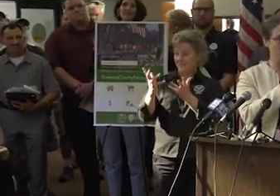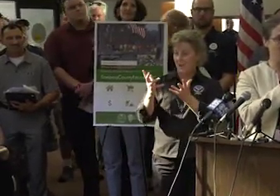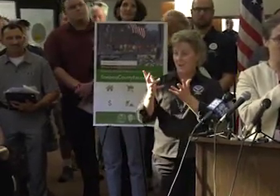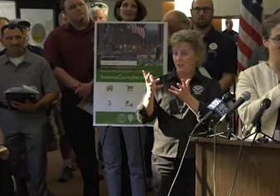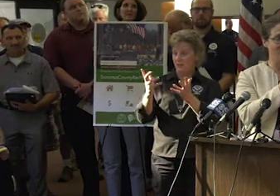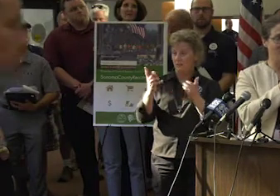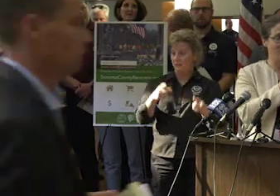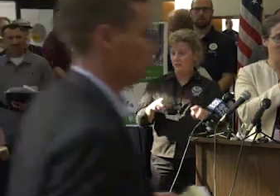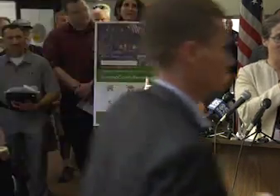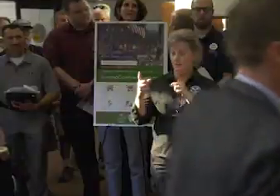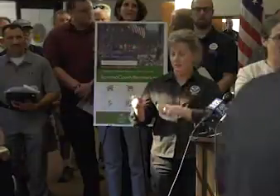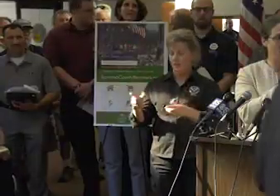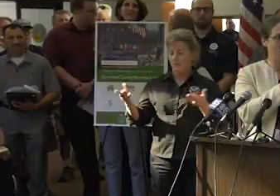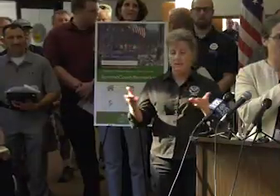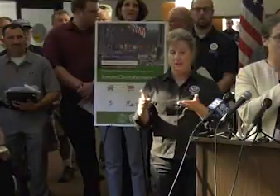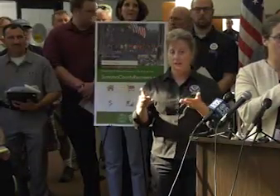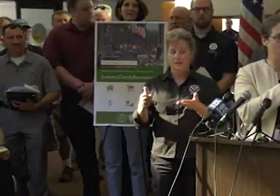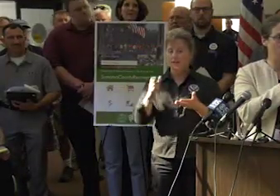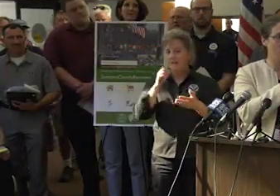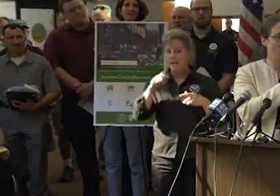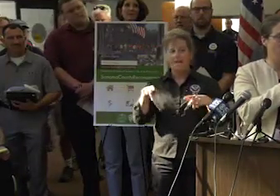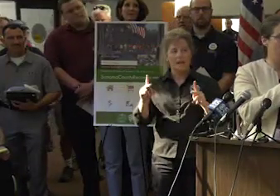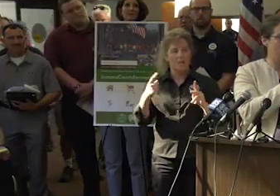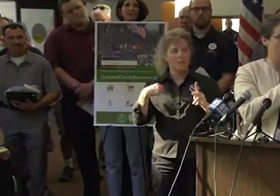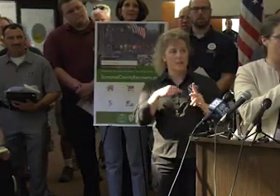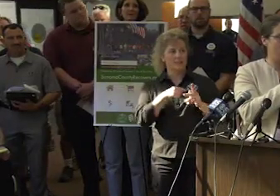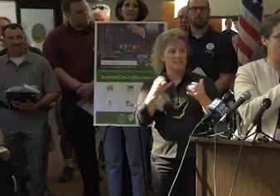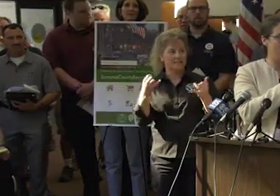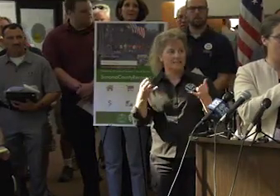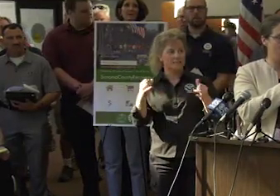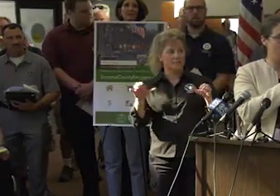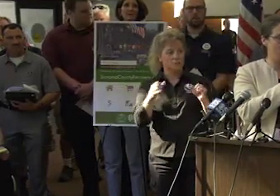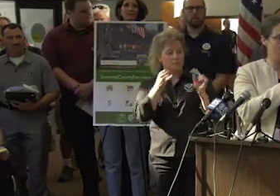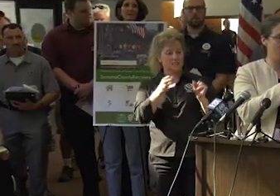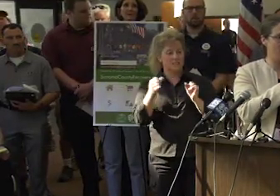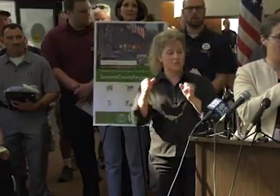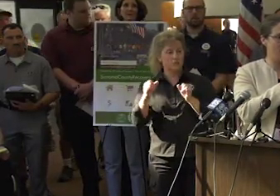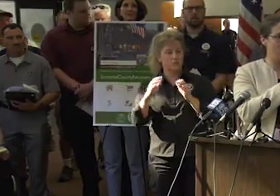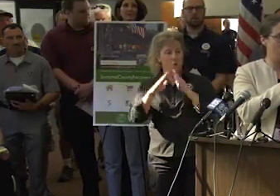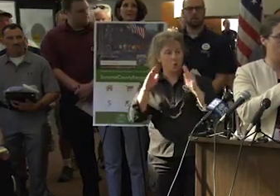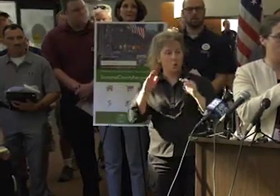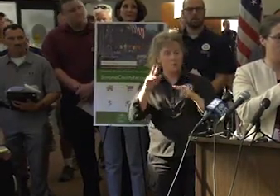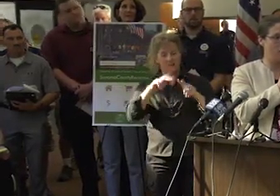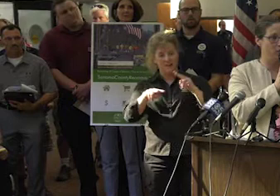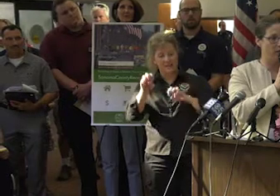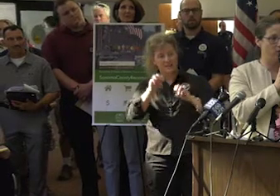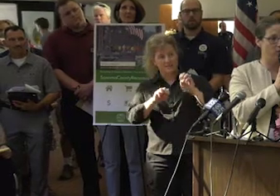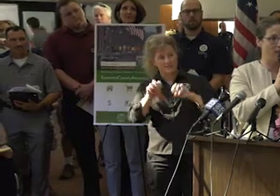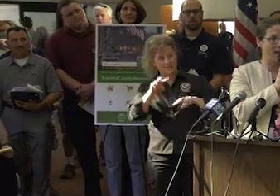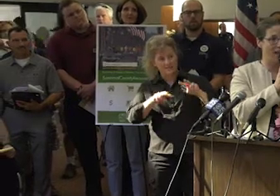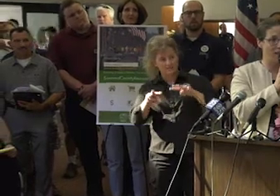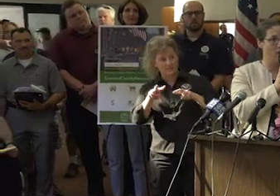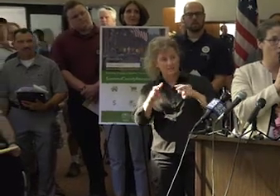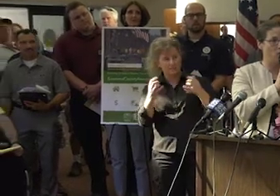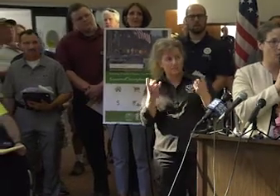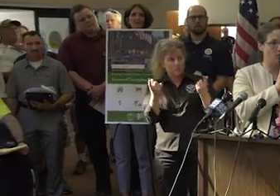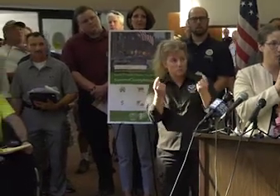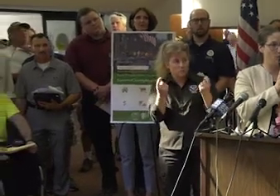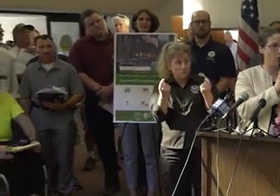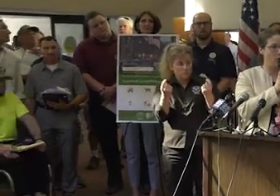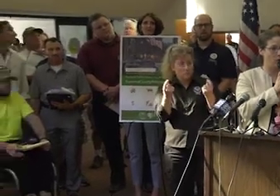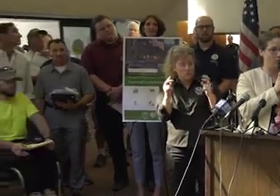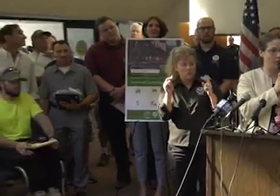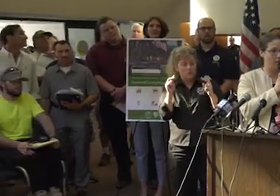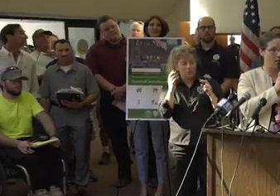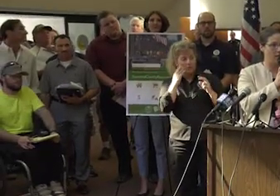that has gone here does not enable us to, at this time, do individual home assessments. So what we are doing is looking at what is